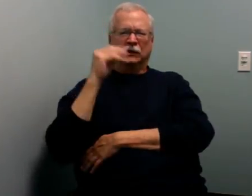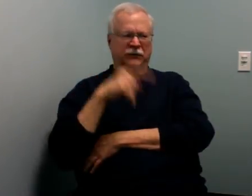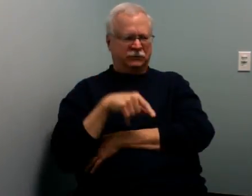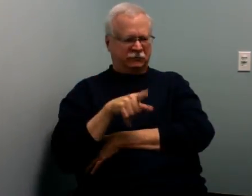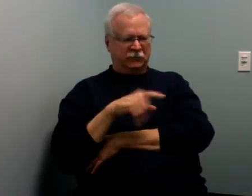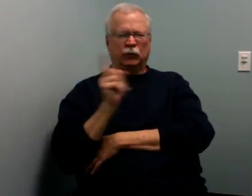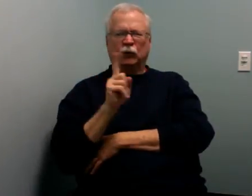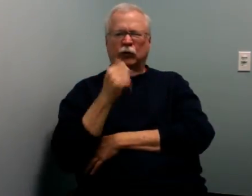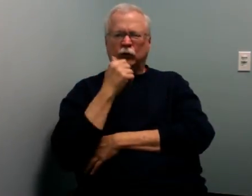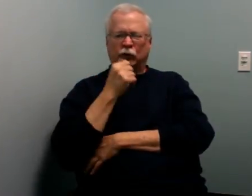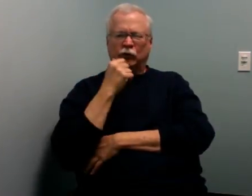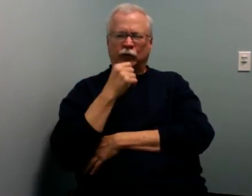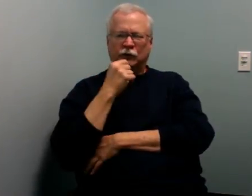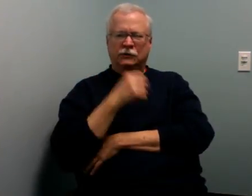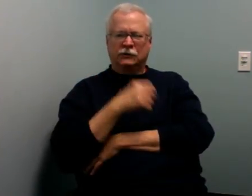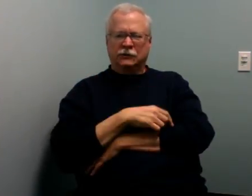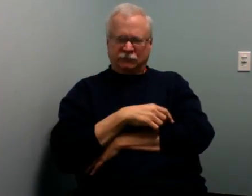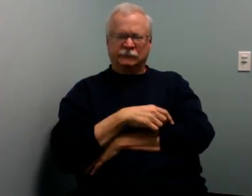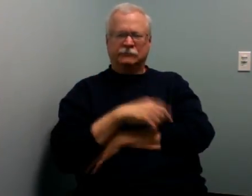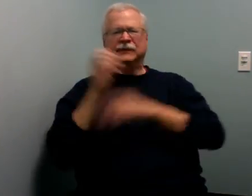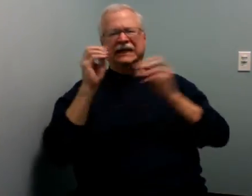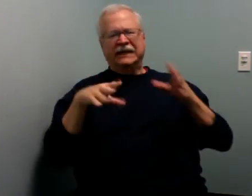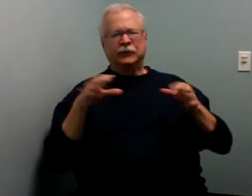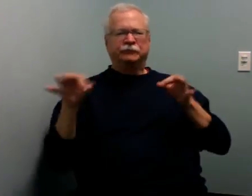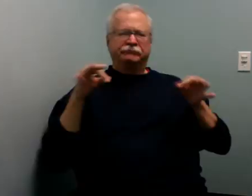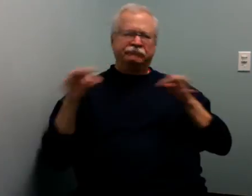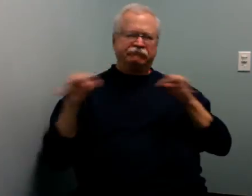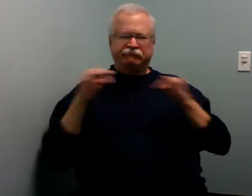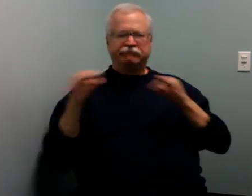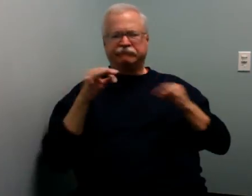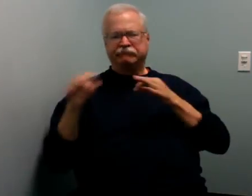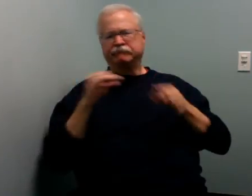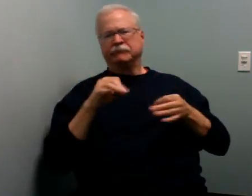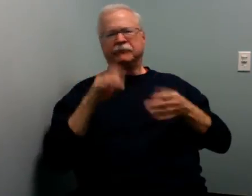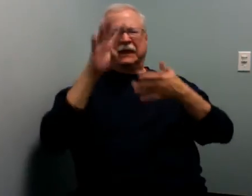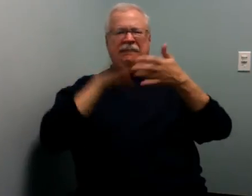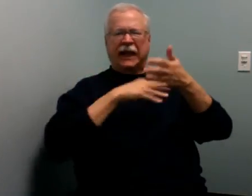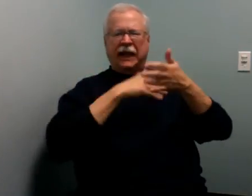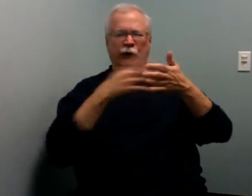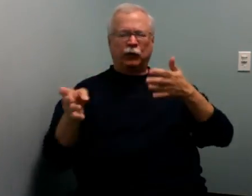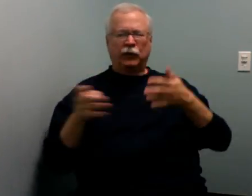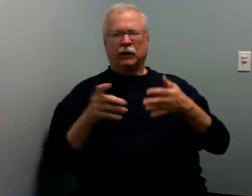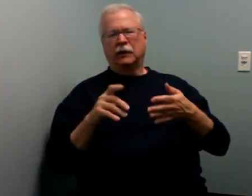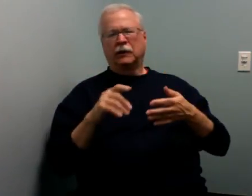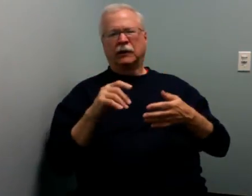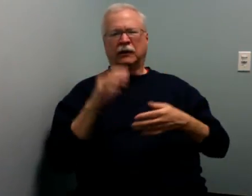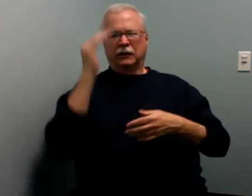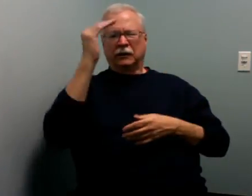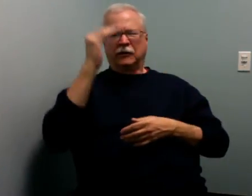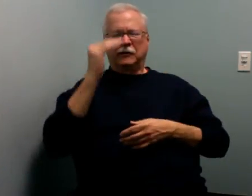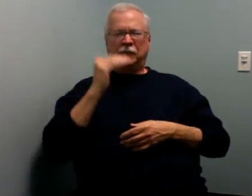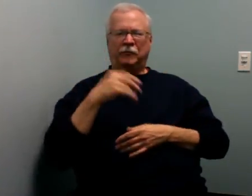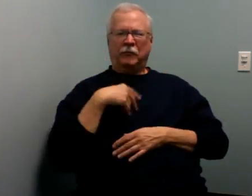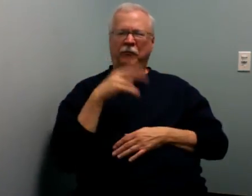and they were all boys. And I was kind of wondering, okay, well, where are the girls? And the teacher explained the different schedules.